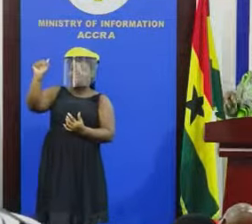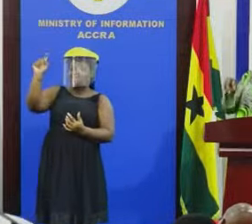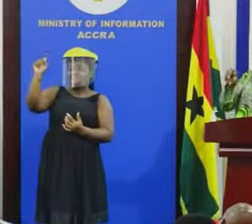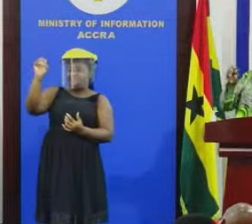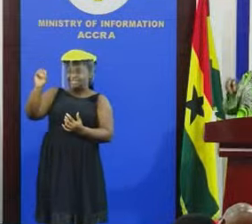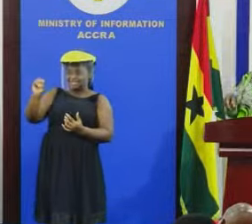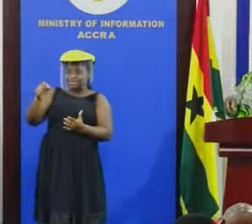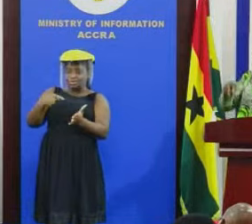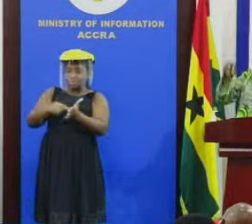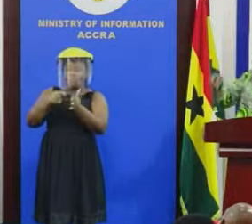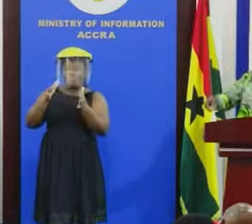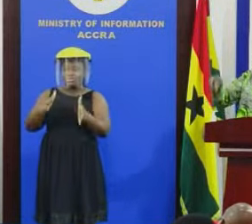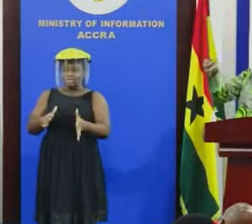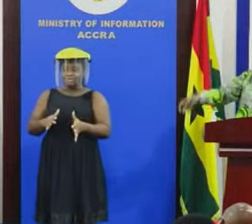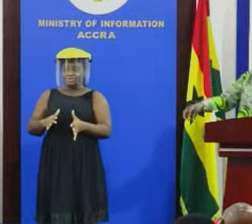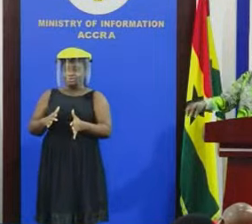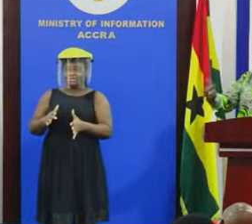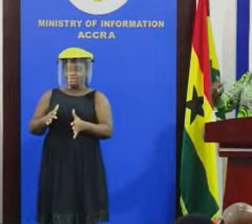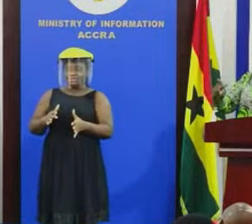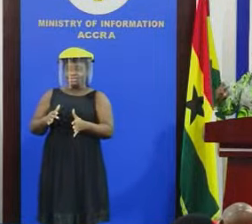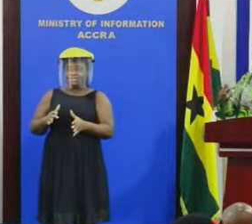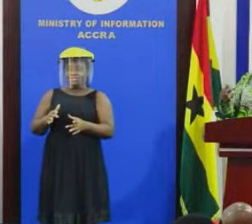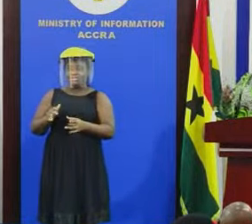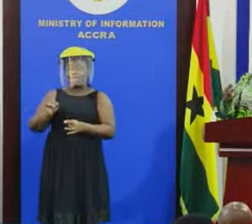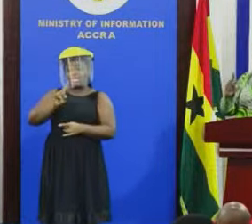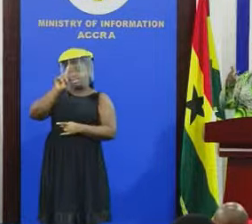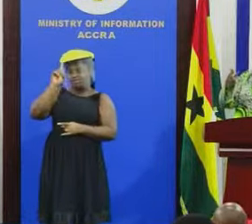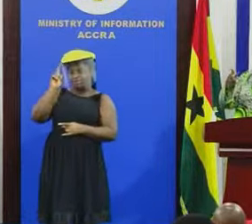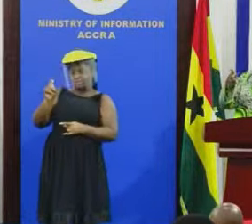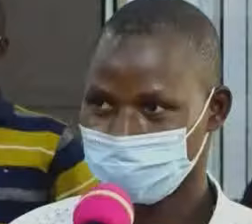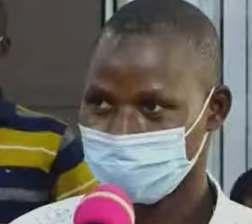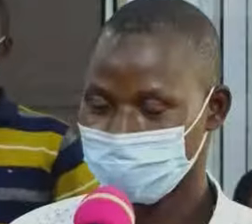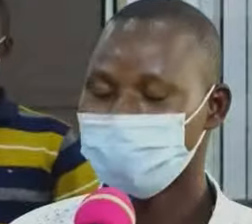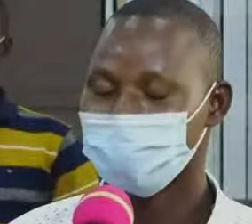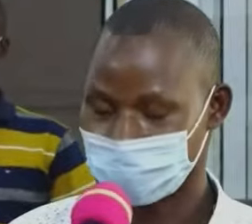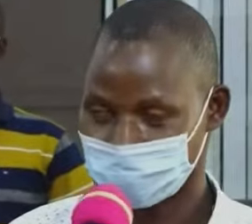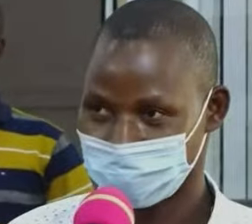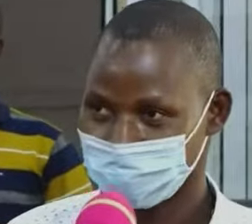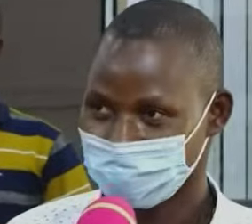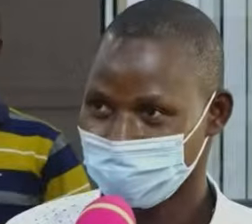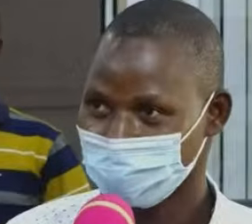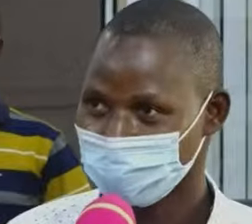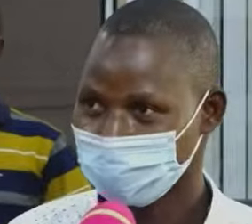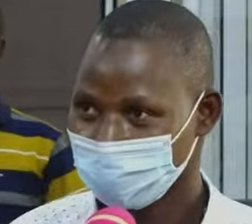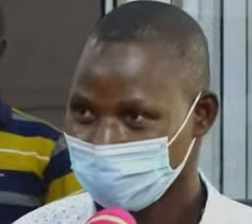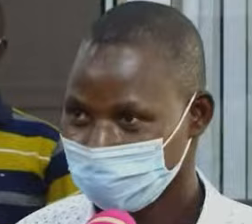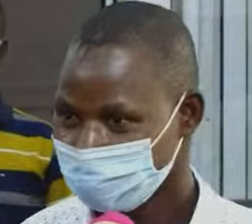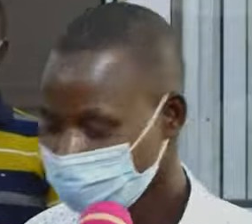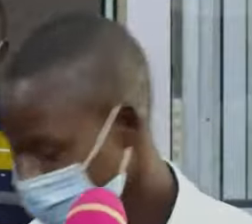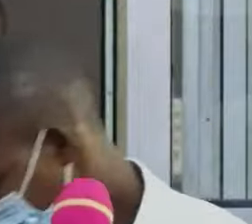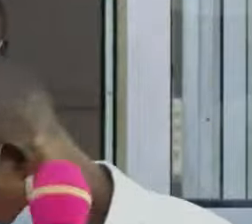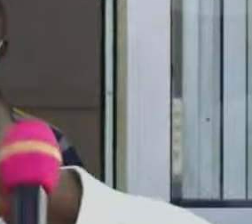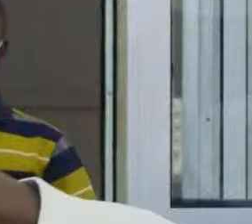boat that is being used for illegal bunkering? That's his question. Yes. Am I capturing your question well? Yes. Yes. Okay.